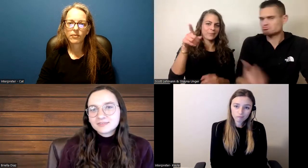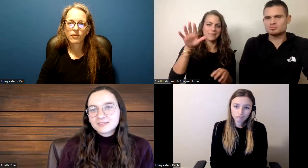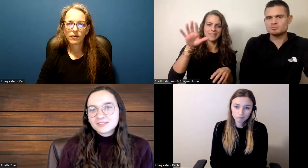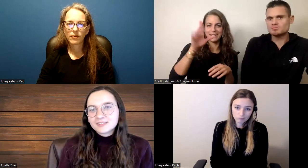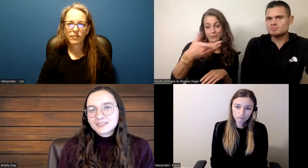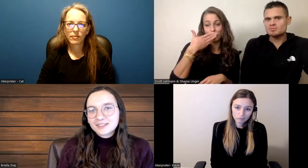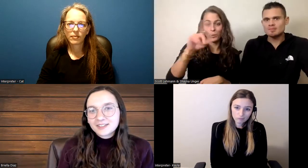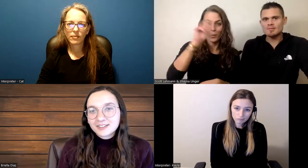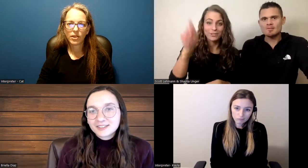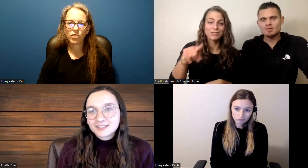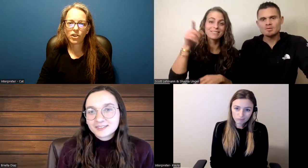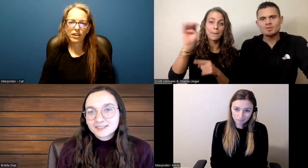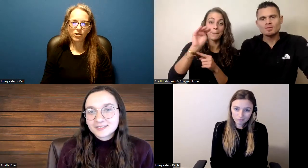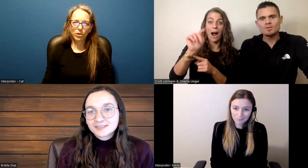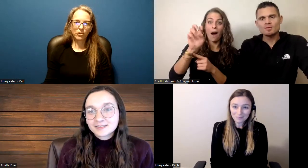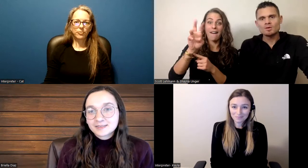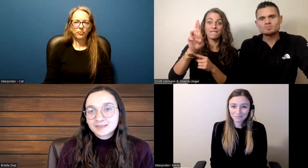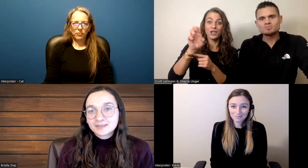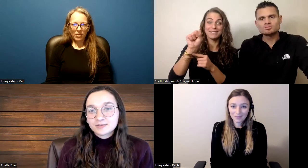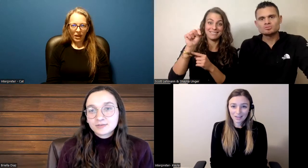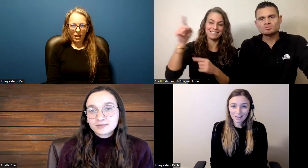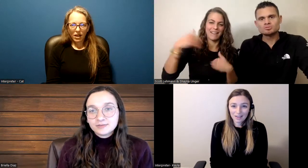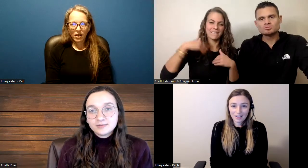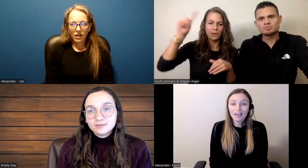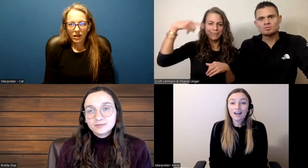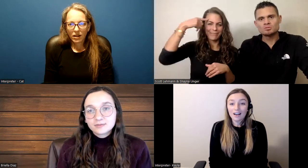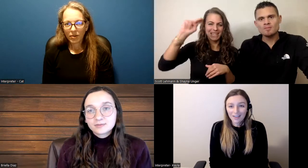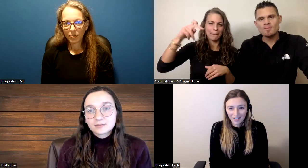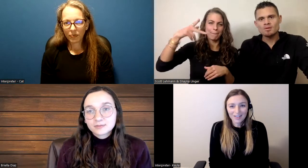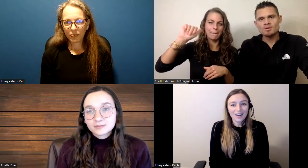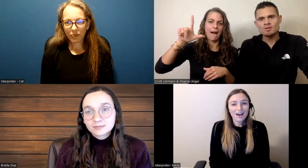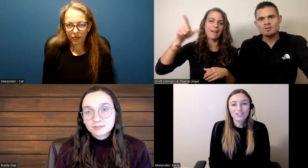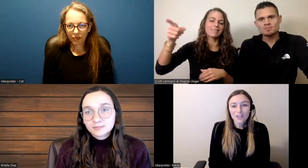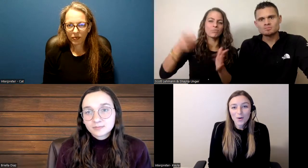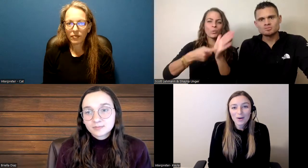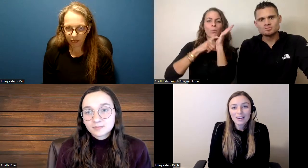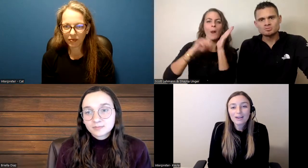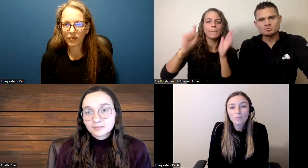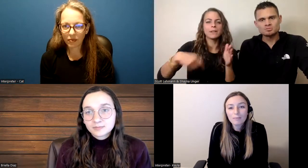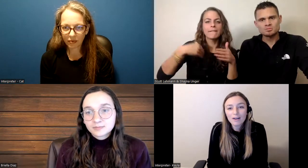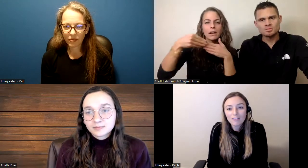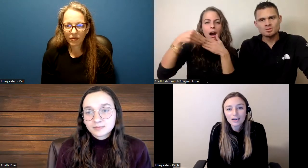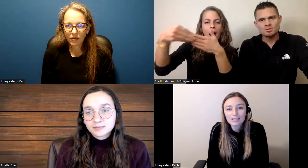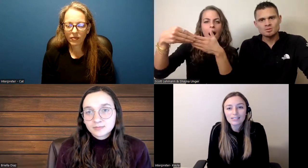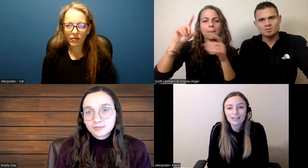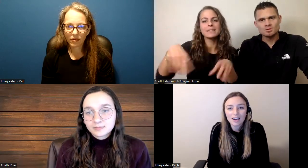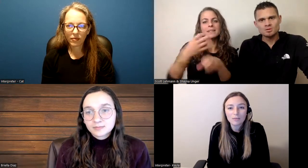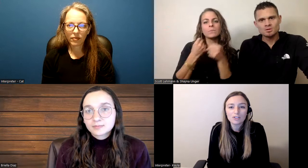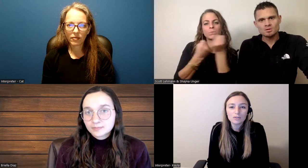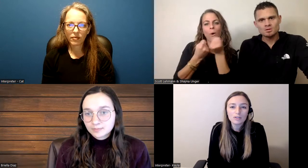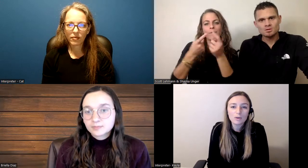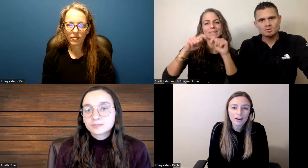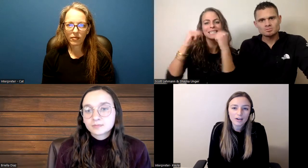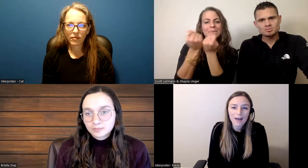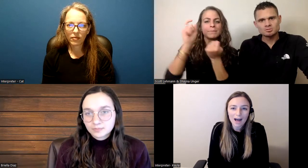You take this one. So with Mount Everest, you